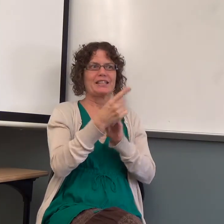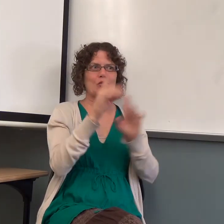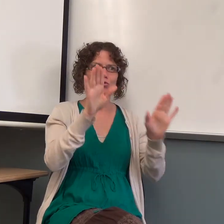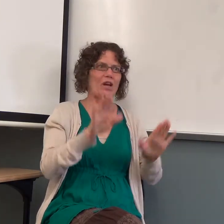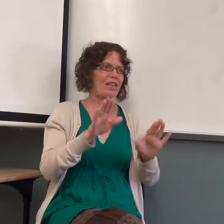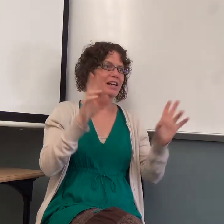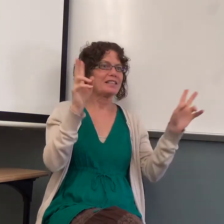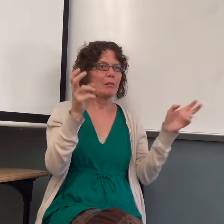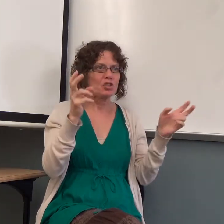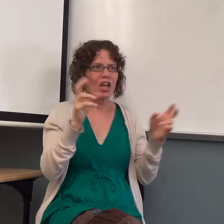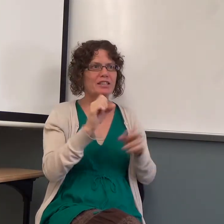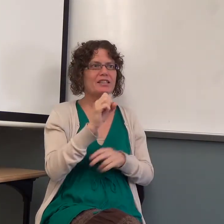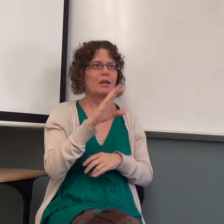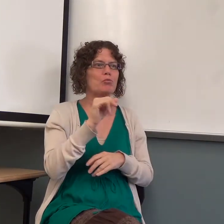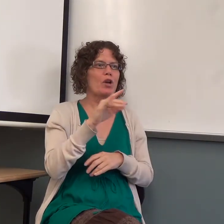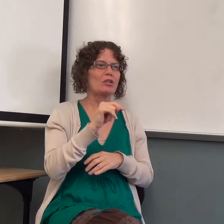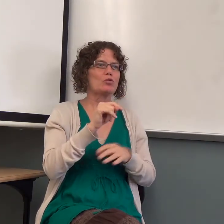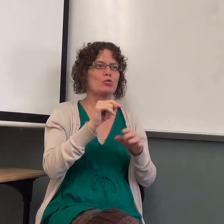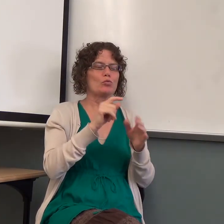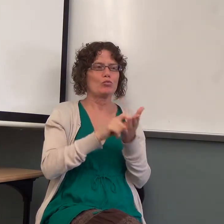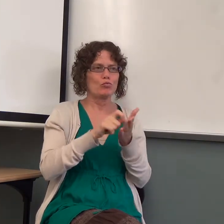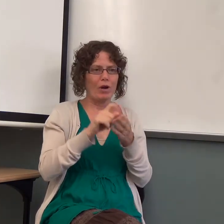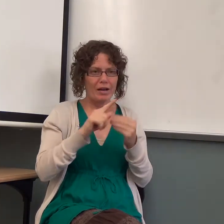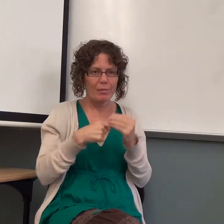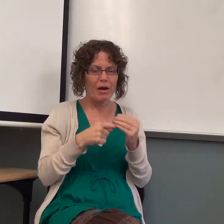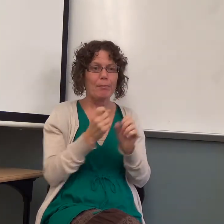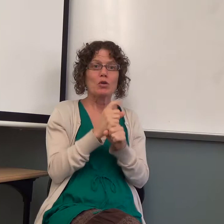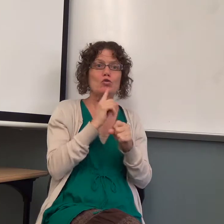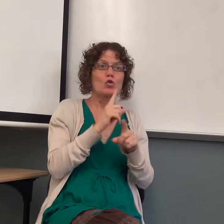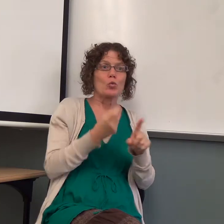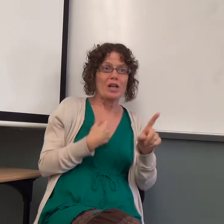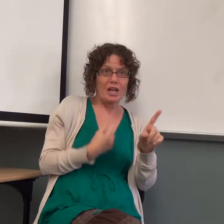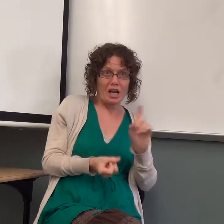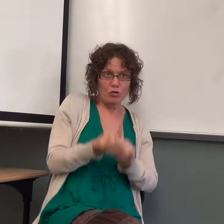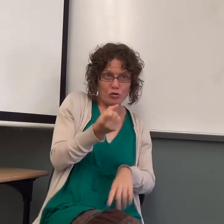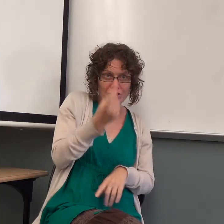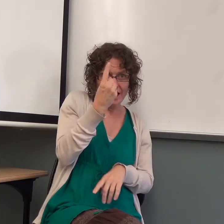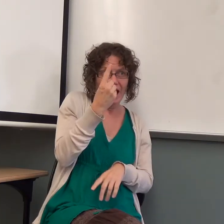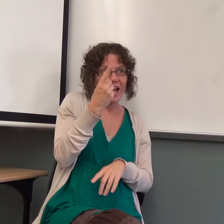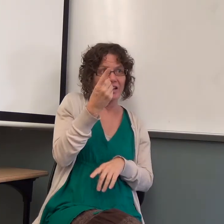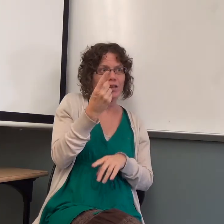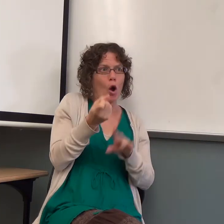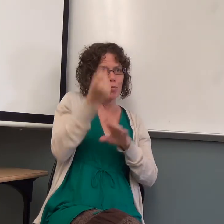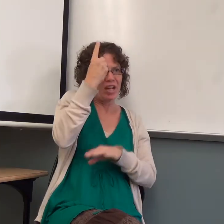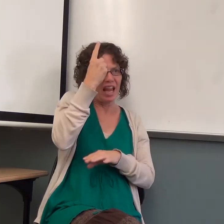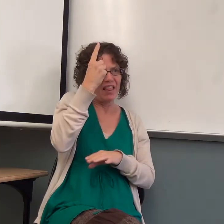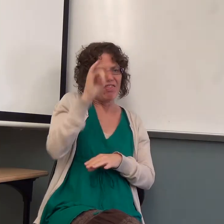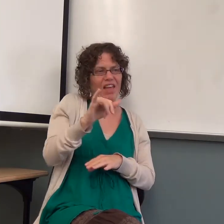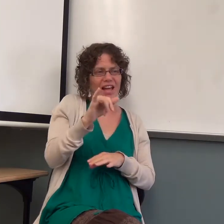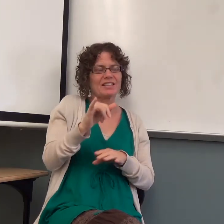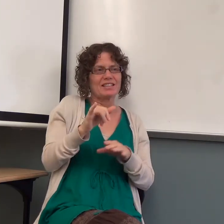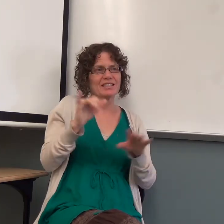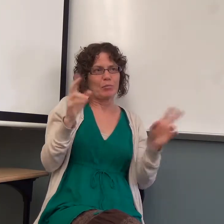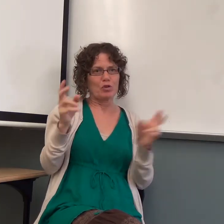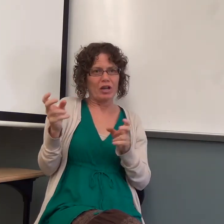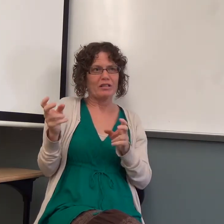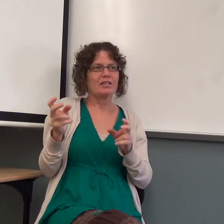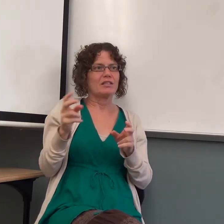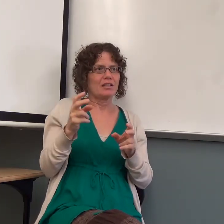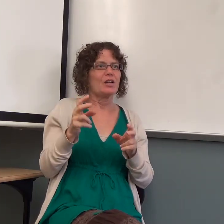about. We want to make sure that we comprehend that subject. We want to determine what that subject means. We want that to be a mixture of lots of different